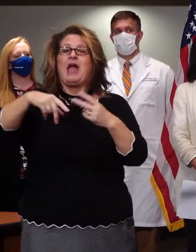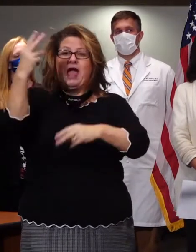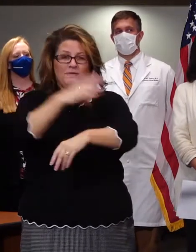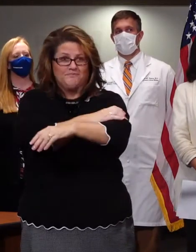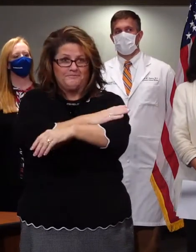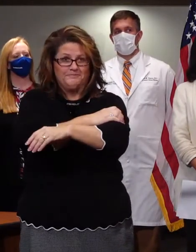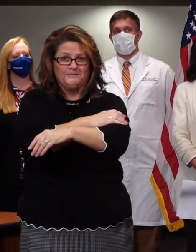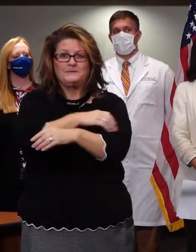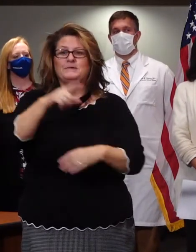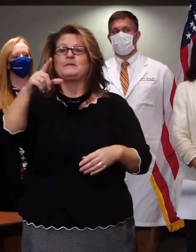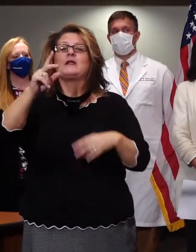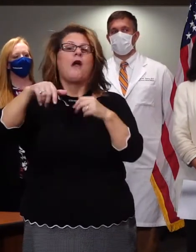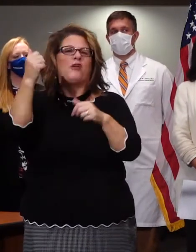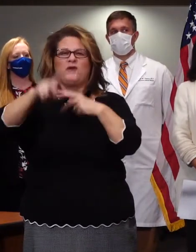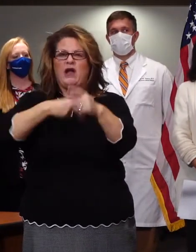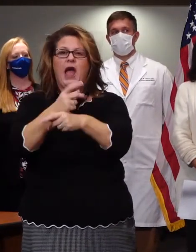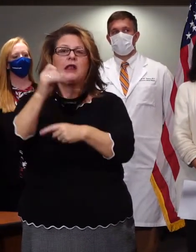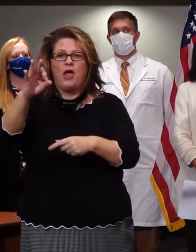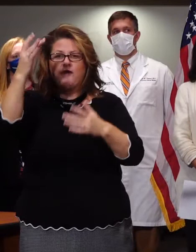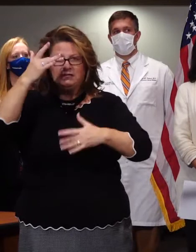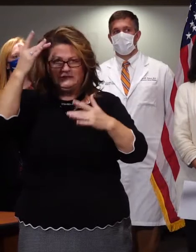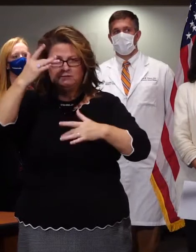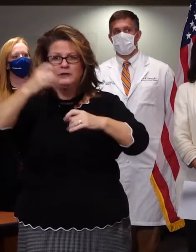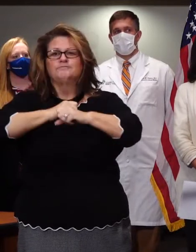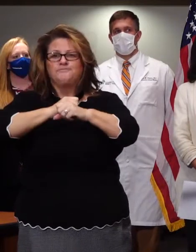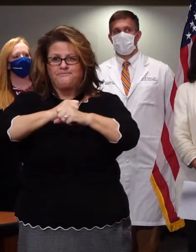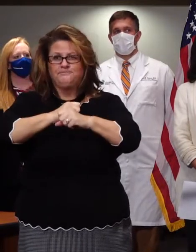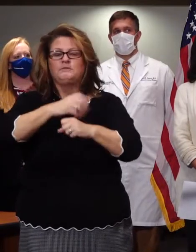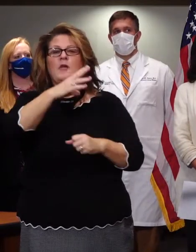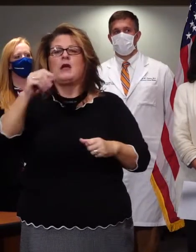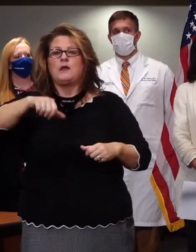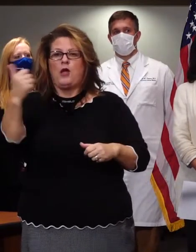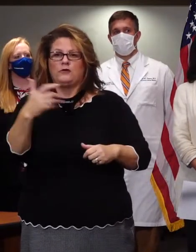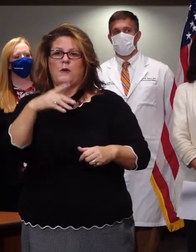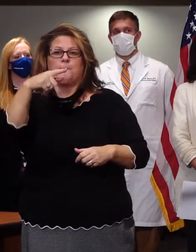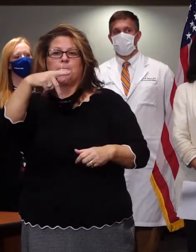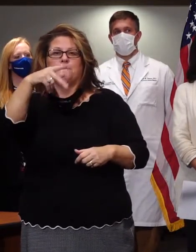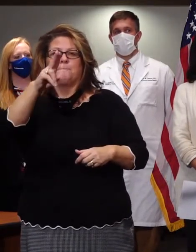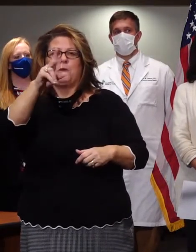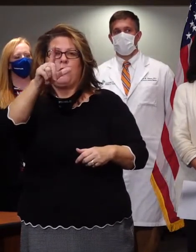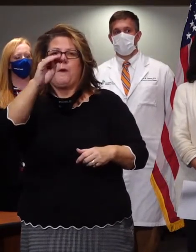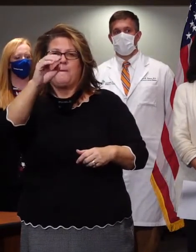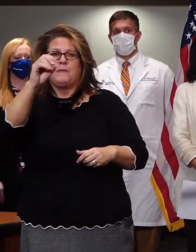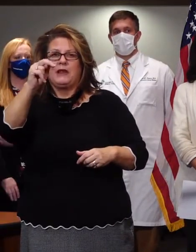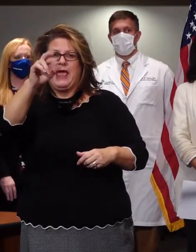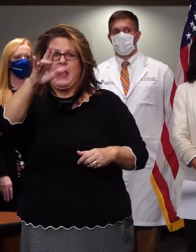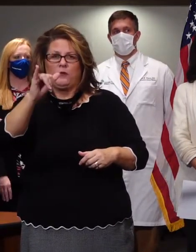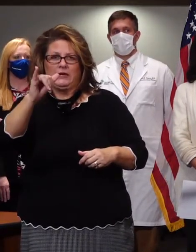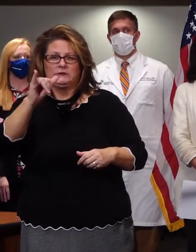immunocompromise, liver disease, and pulmonary fibrosis. So that's a little longer than the first